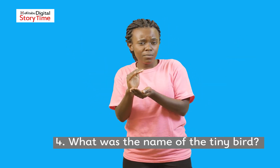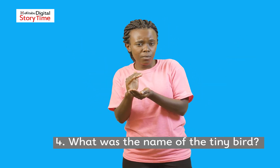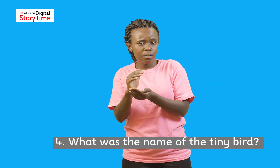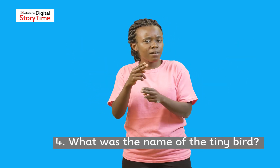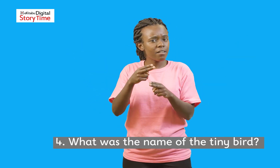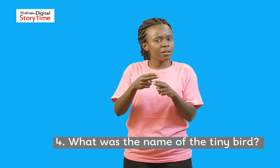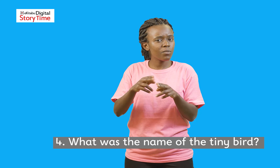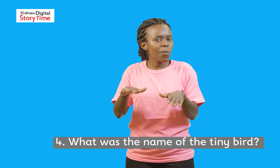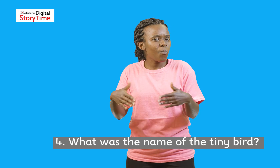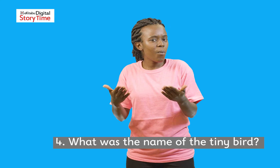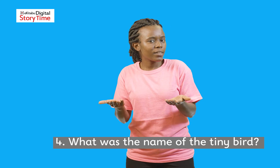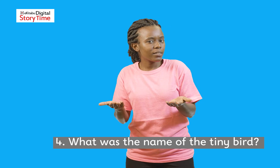What was the name of the tiny bird?